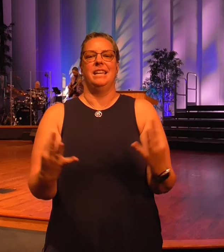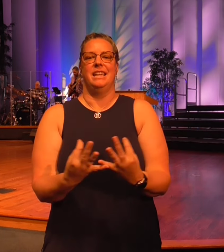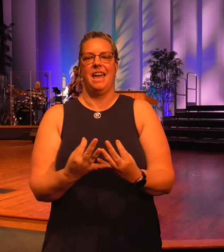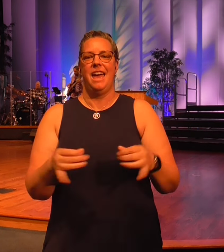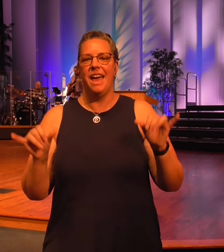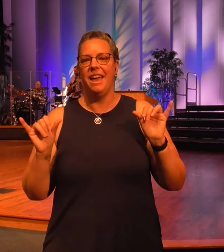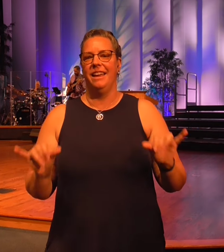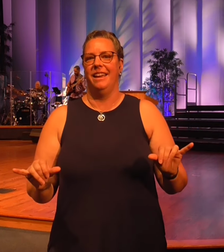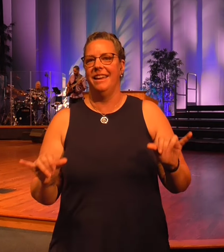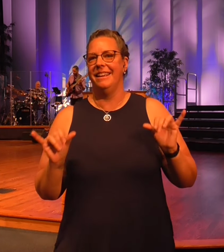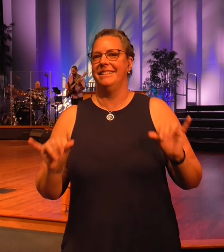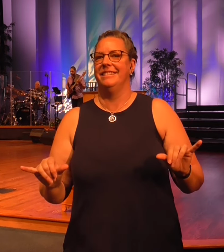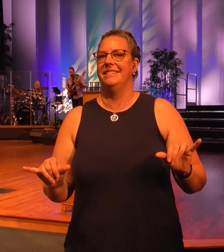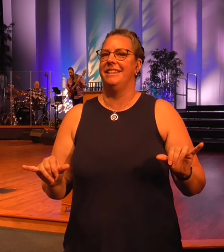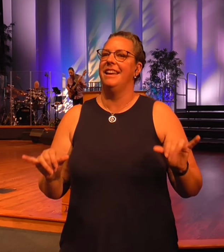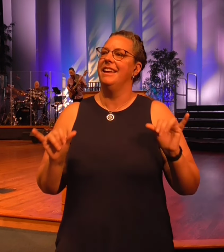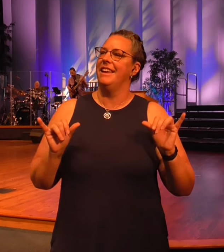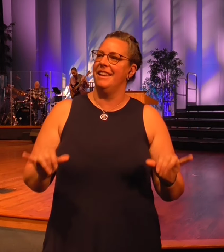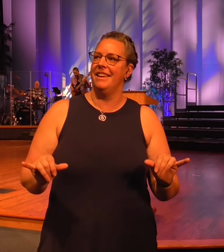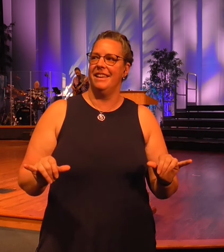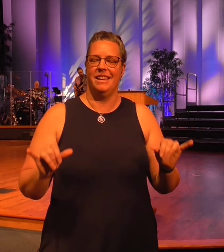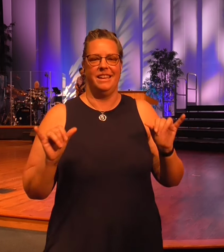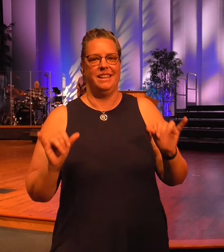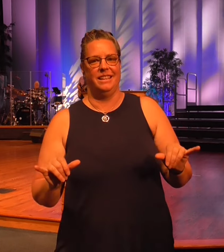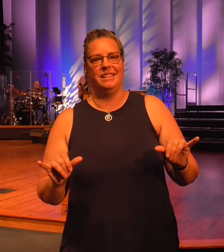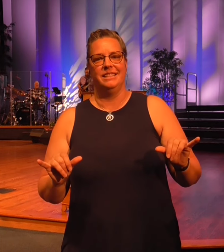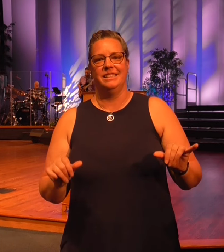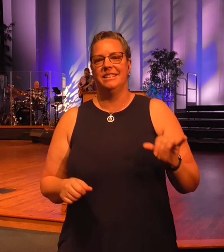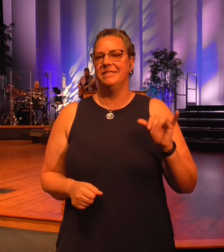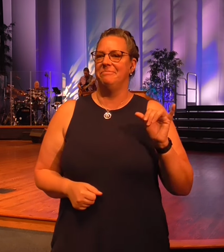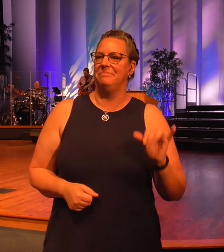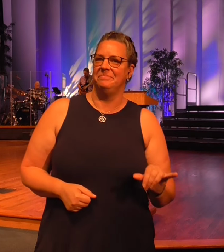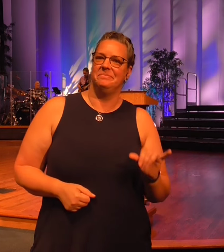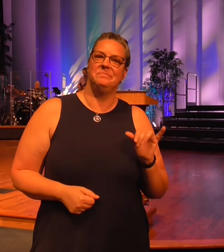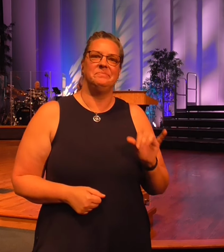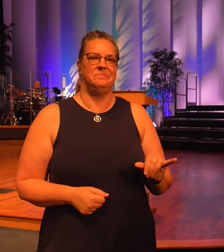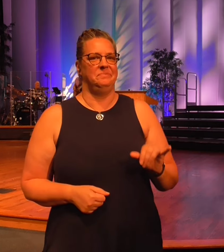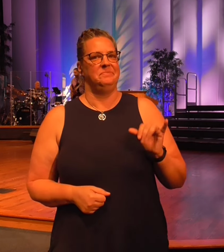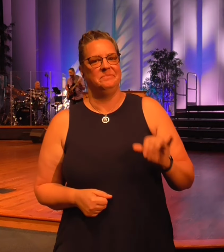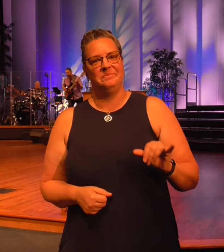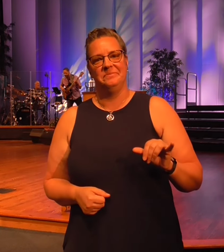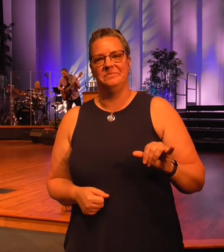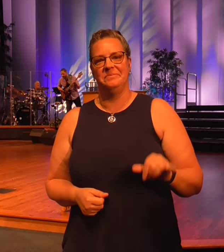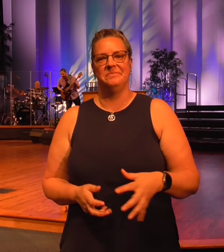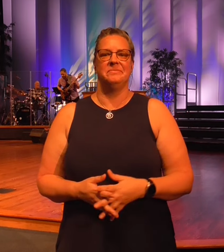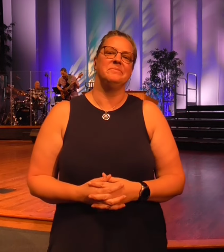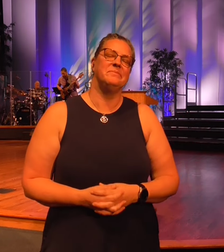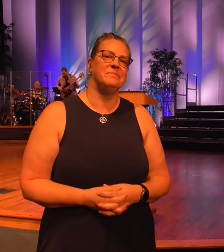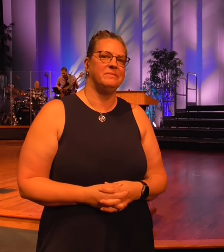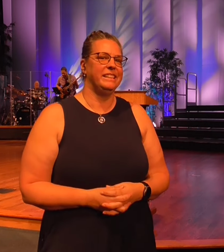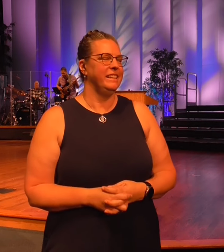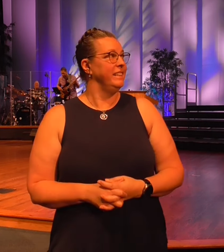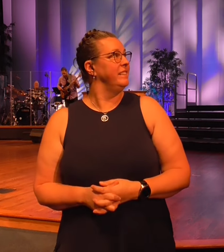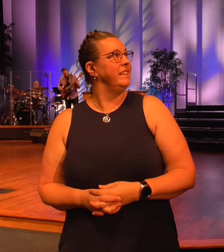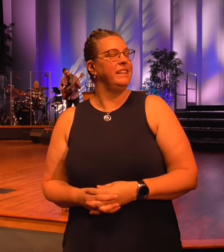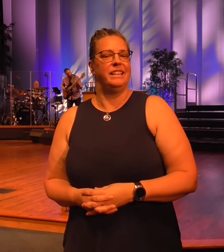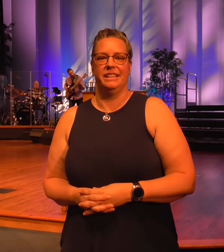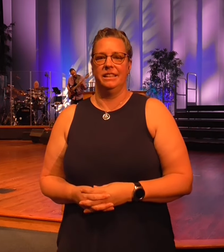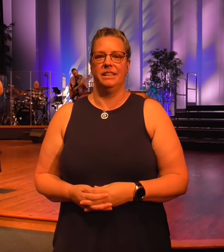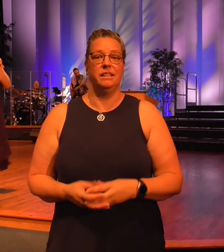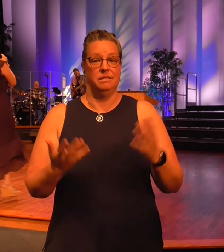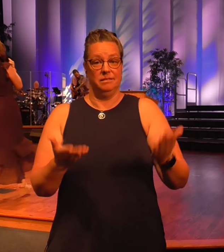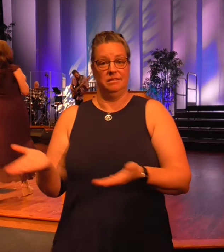family. Hey, hey, yeah, yeah. Hey, hey, hey, yeah, yeah.